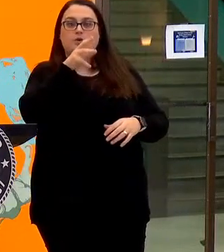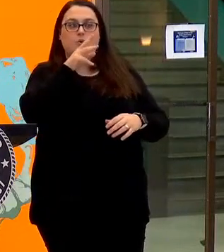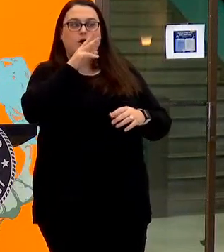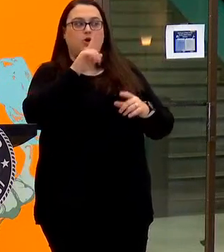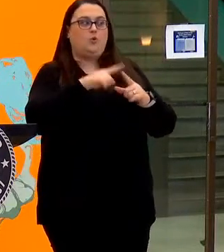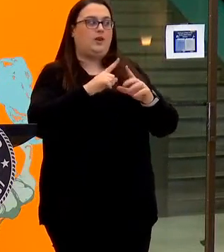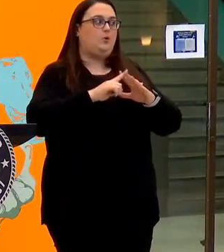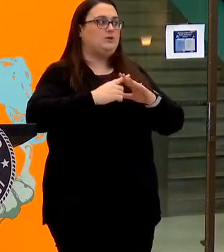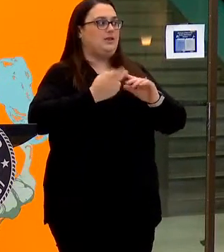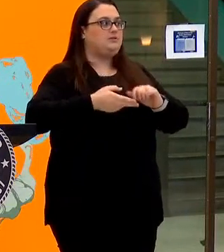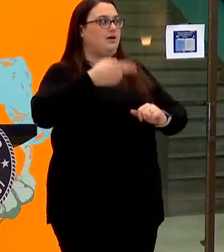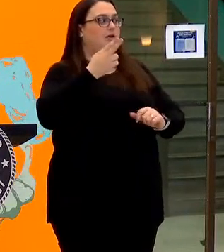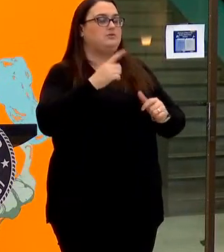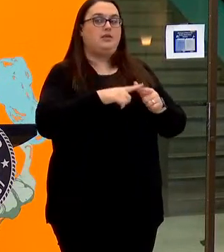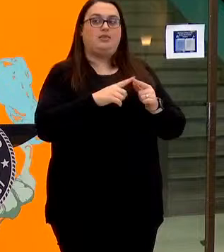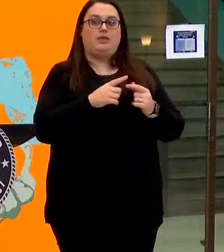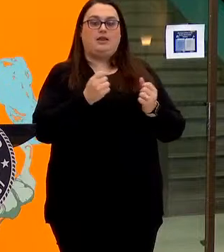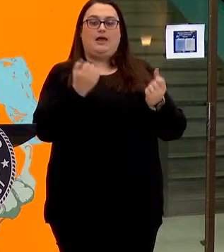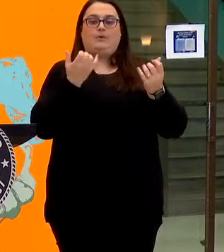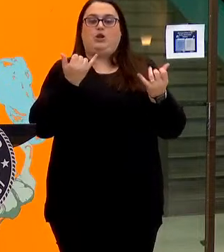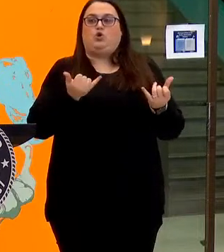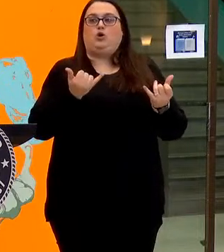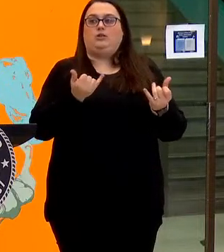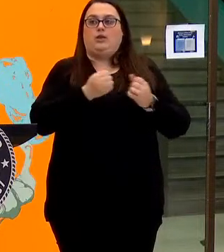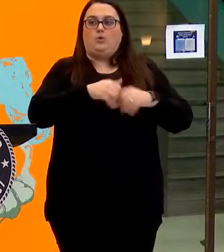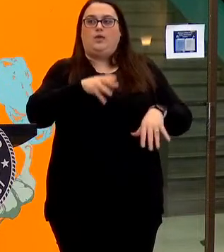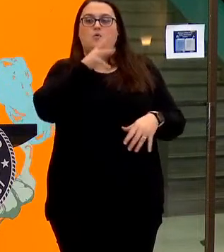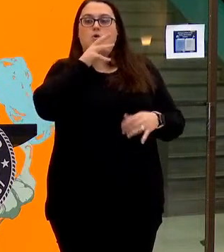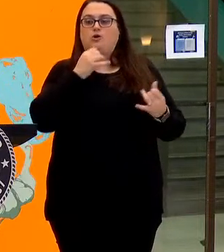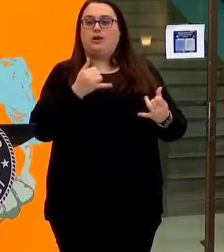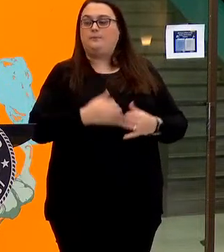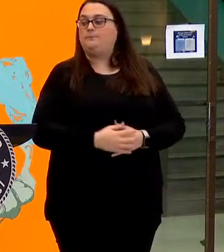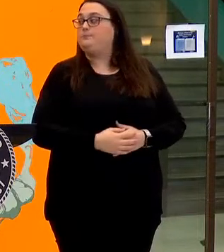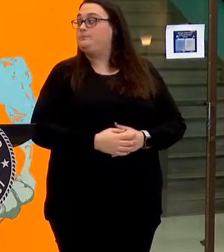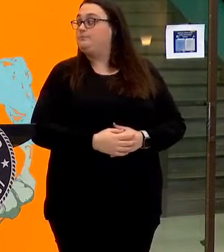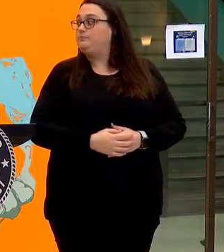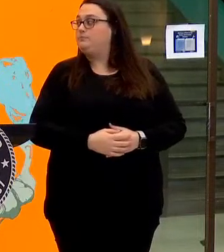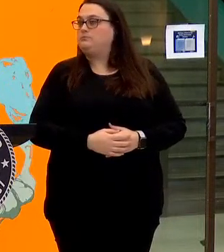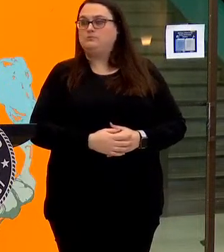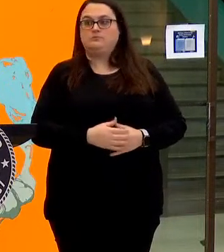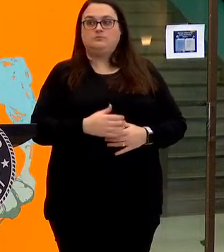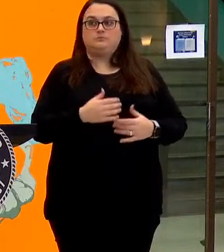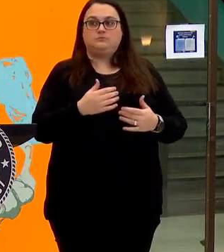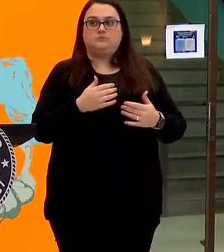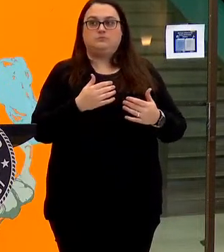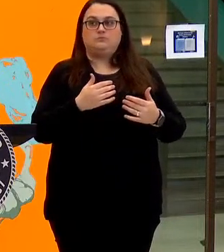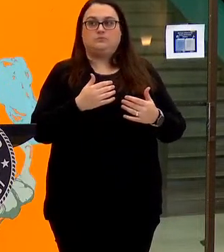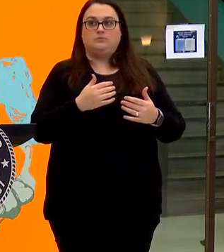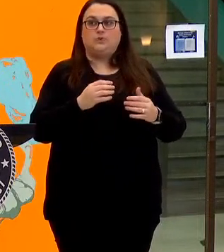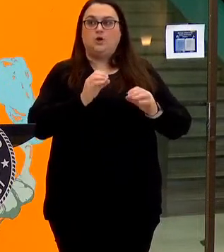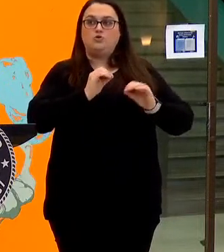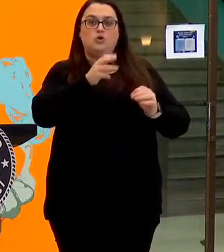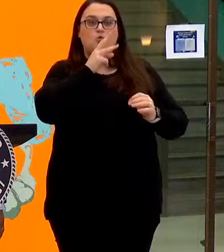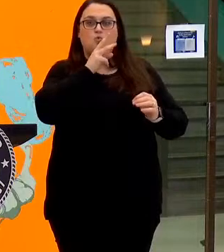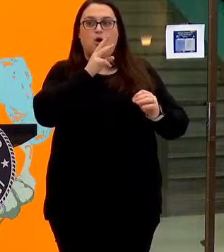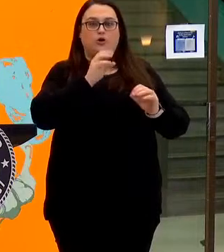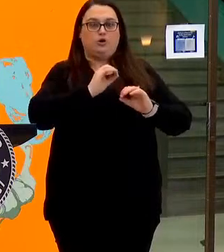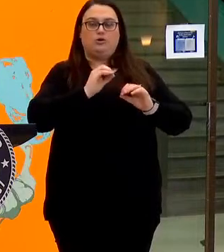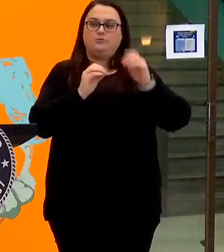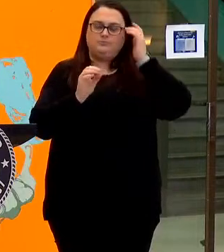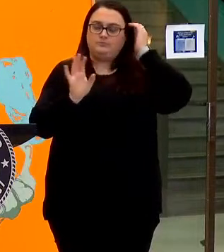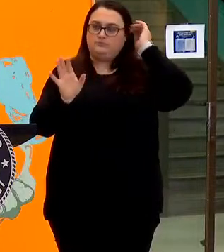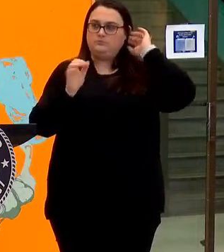peak, and how many currently now are still without water at this moment? We do not have any water outages at all. Sorry, the